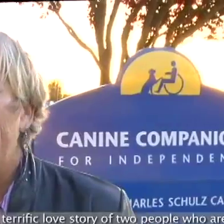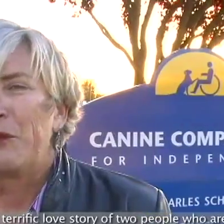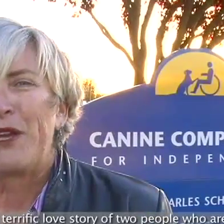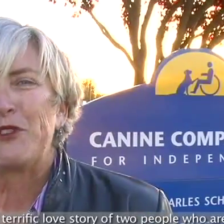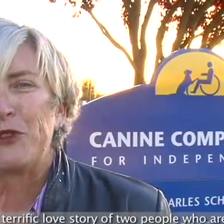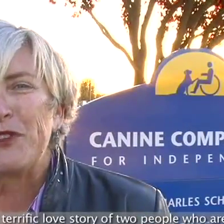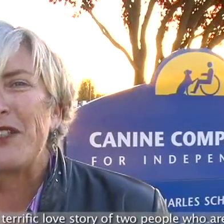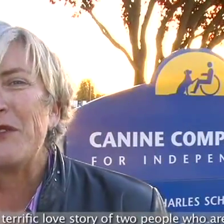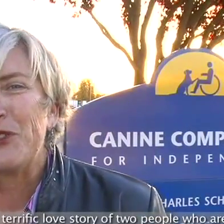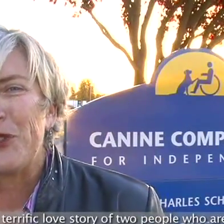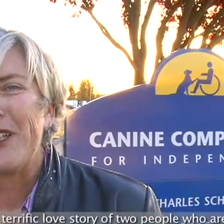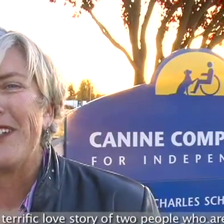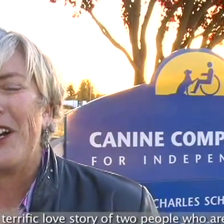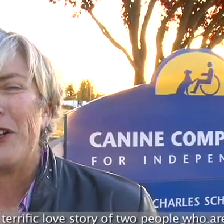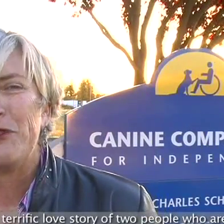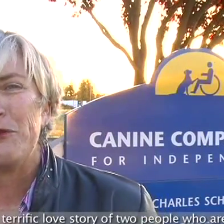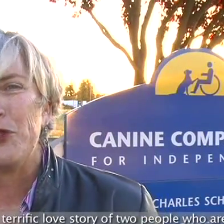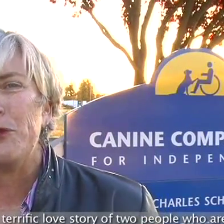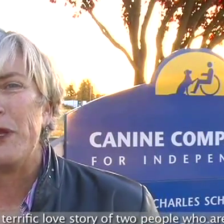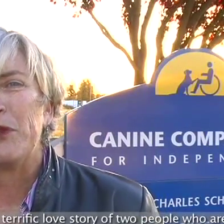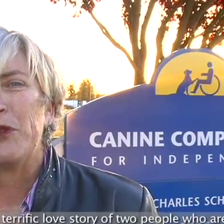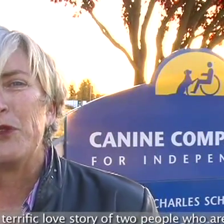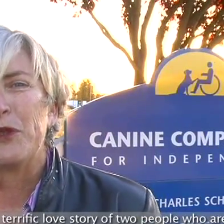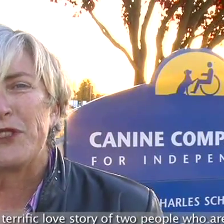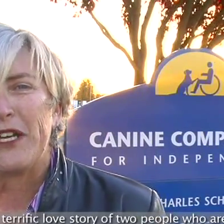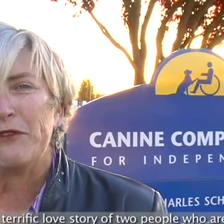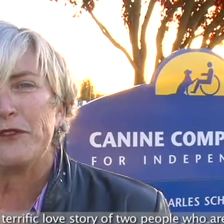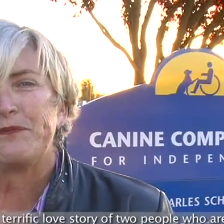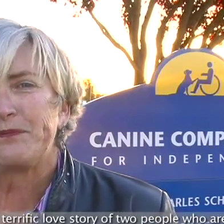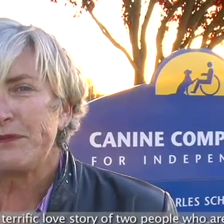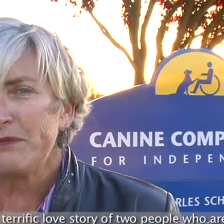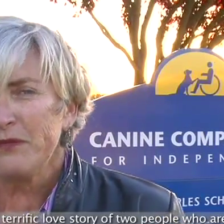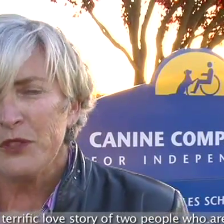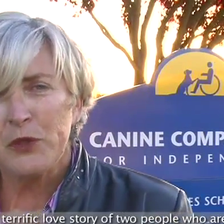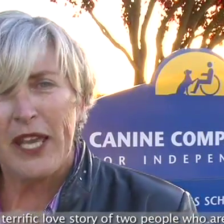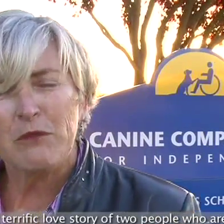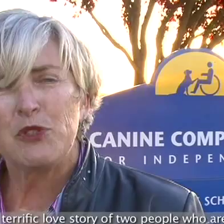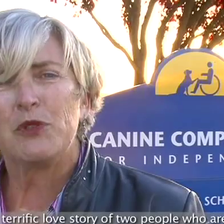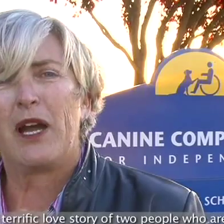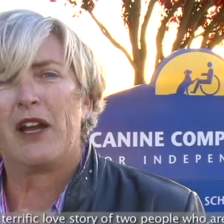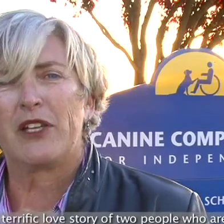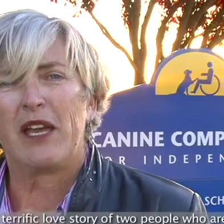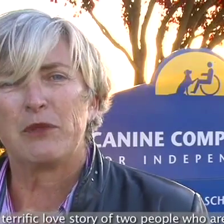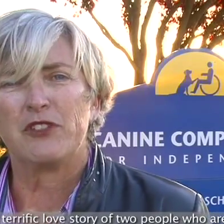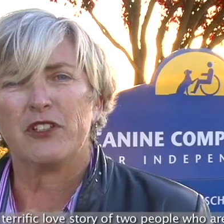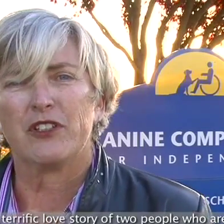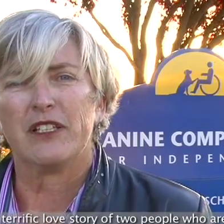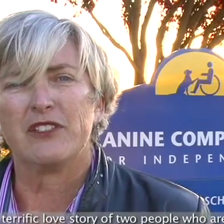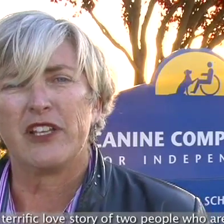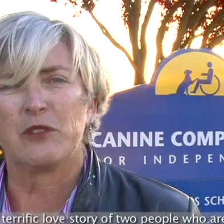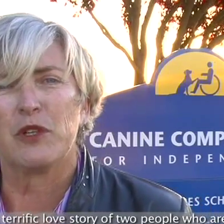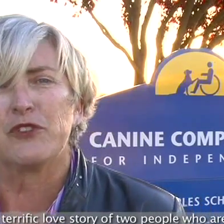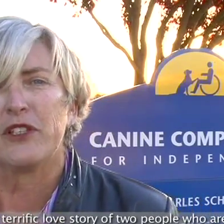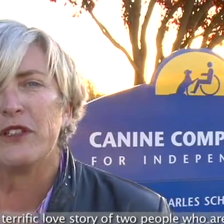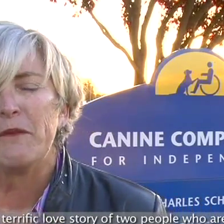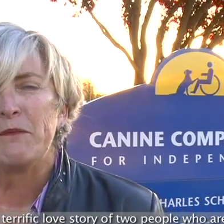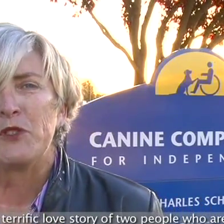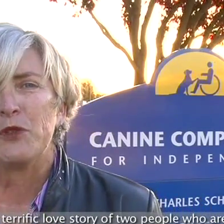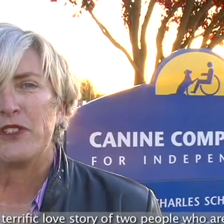We have a terrific love story of two people who were deaf who came to our campus here in Santa Rosa to attend